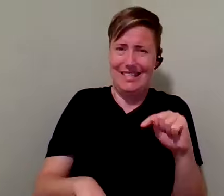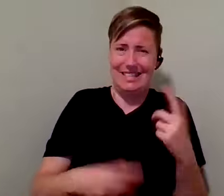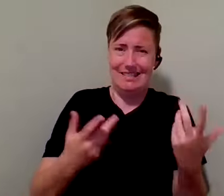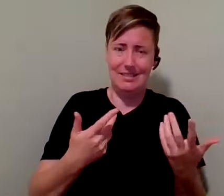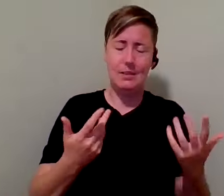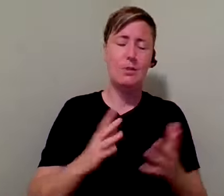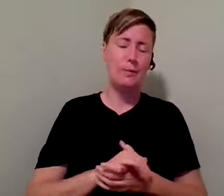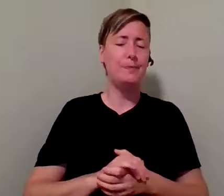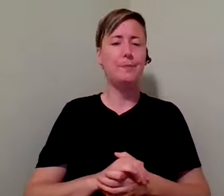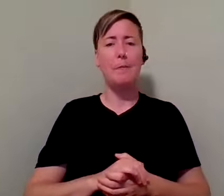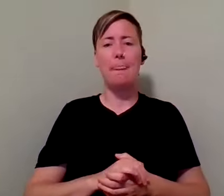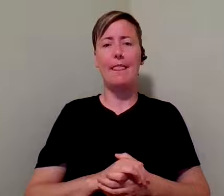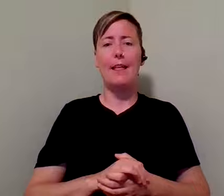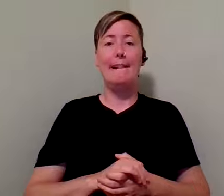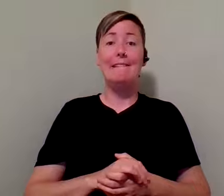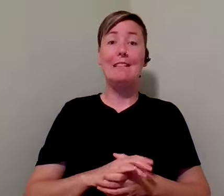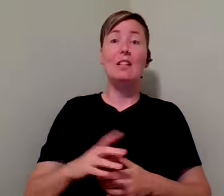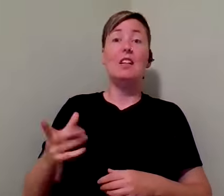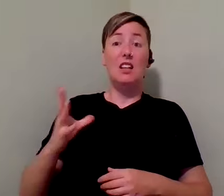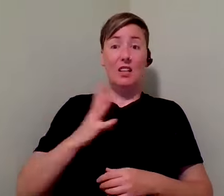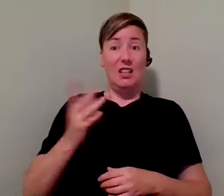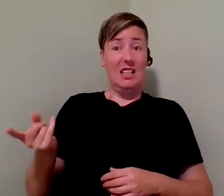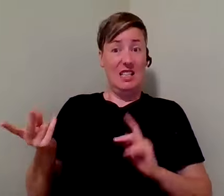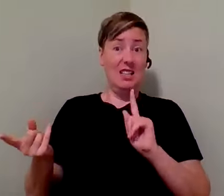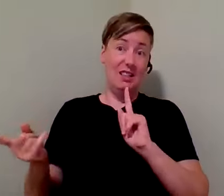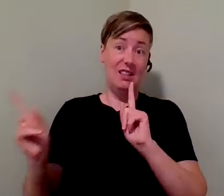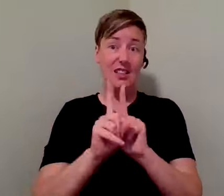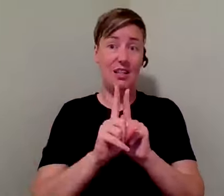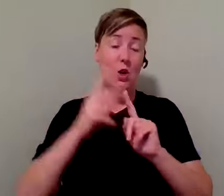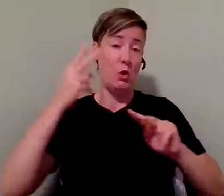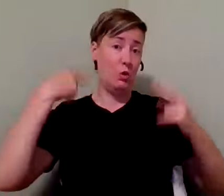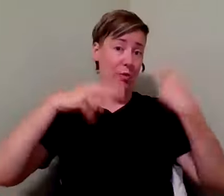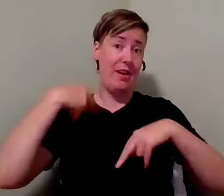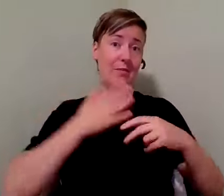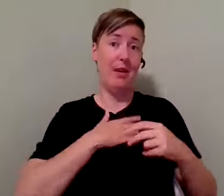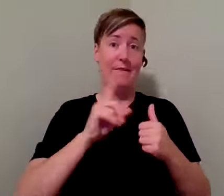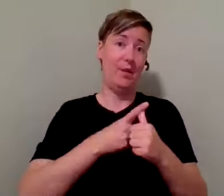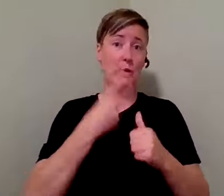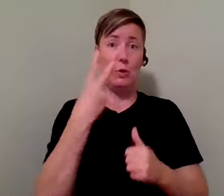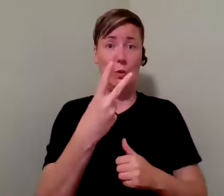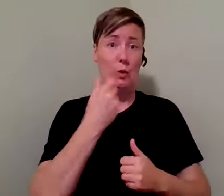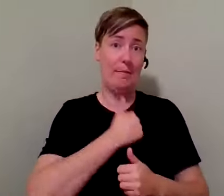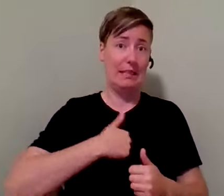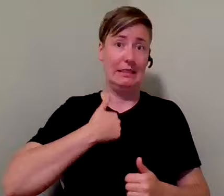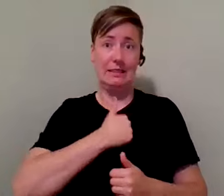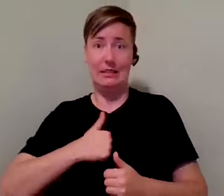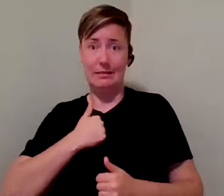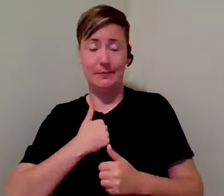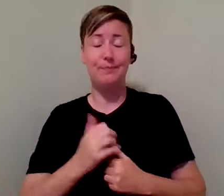with me to supervise my first 2 amends, you know. And then, he showed me